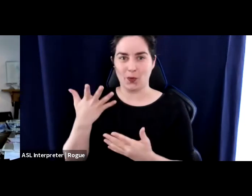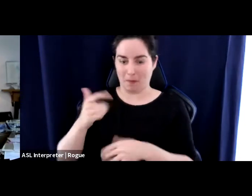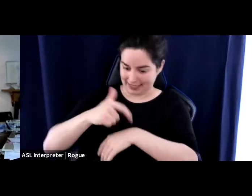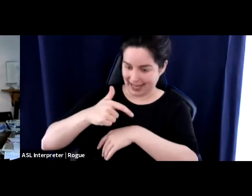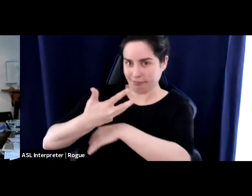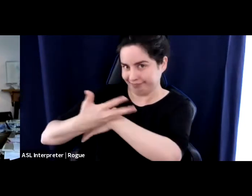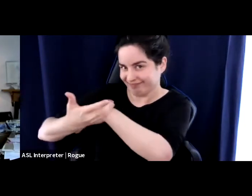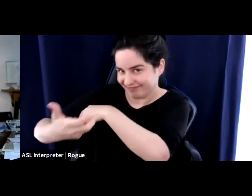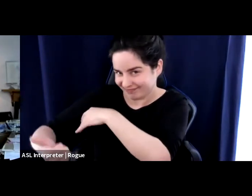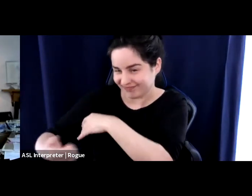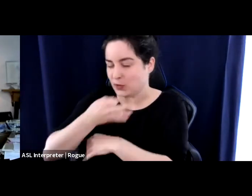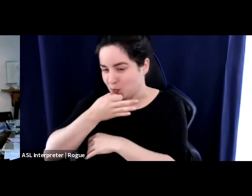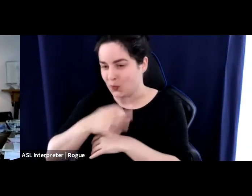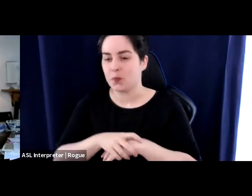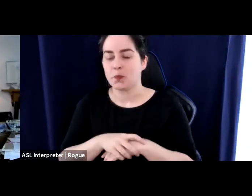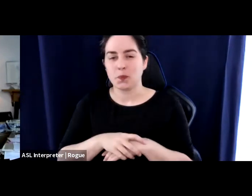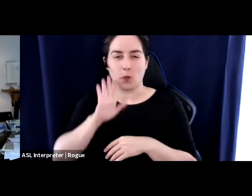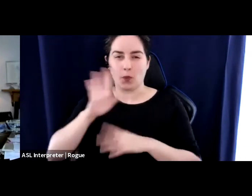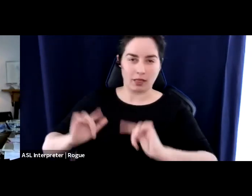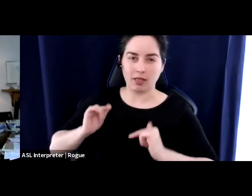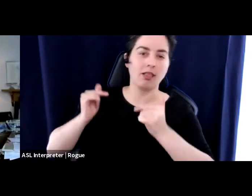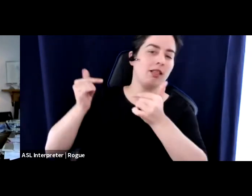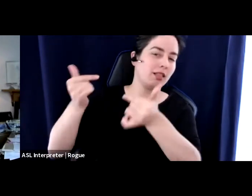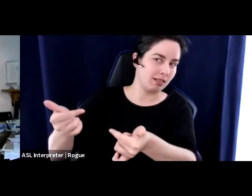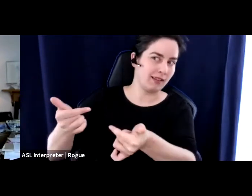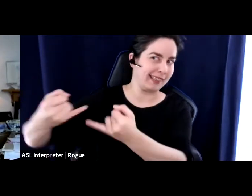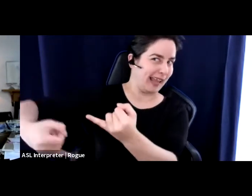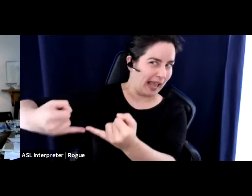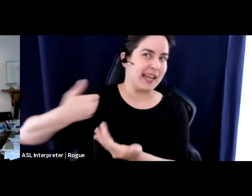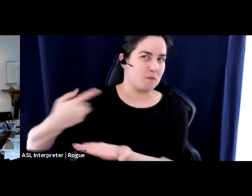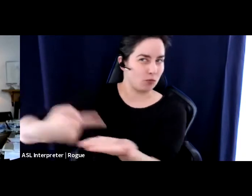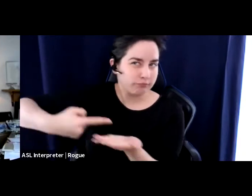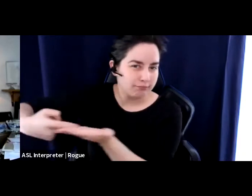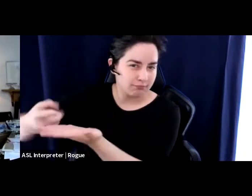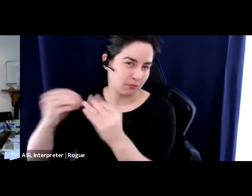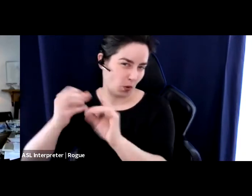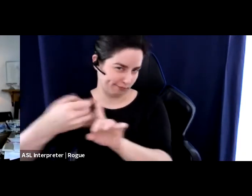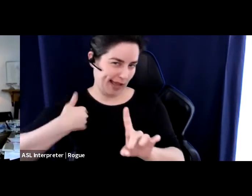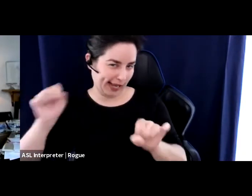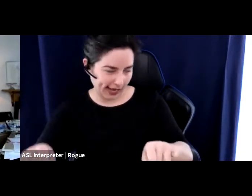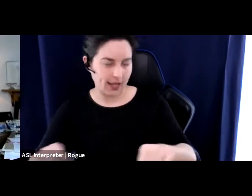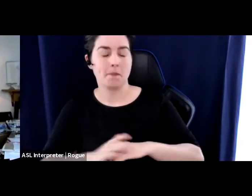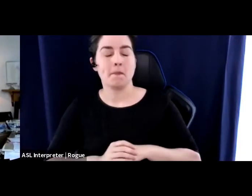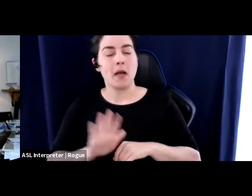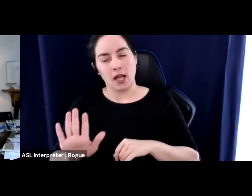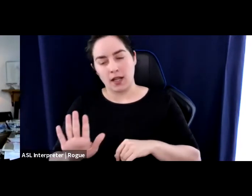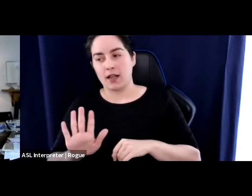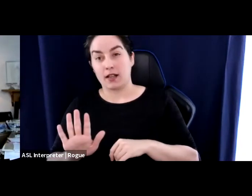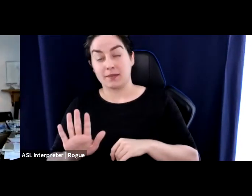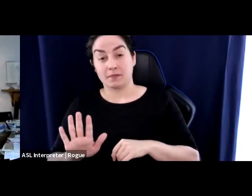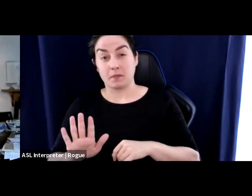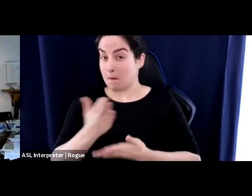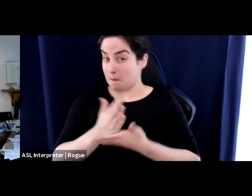of my chance to speak, and I know we'll have chance to speak some more later, was to say that Part of the reason I'm also sharing